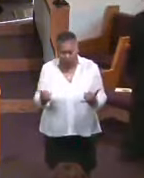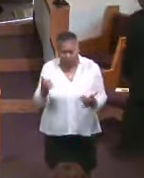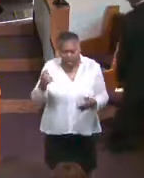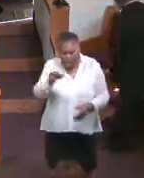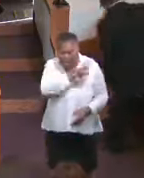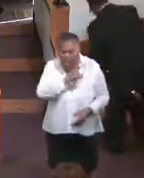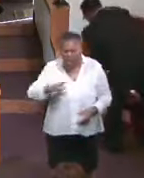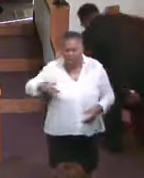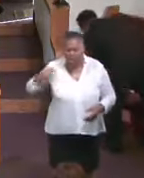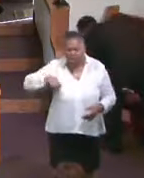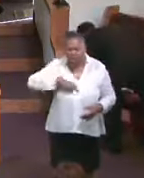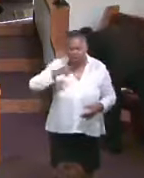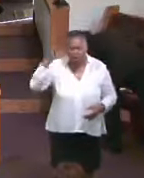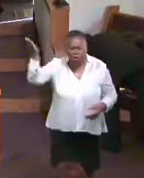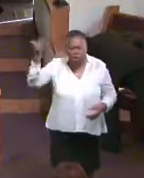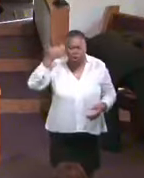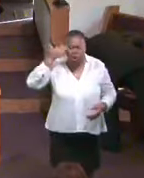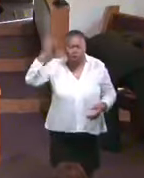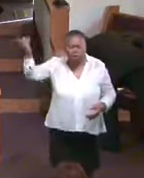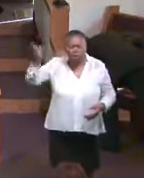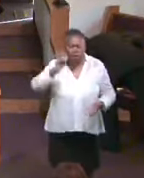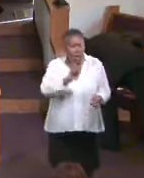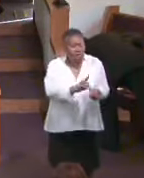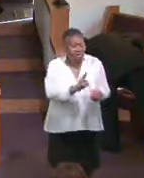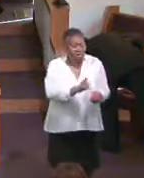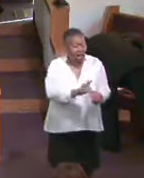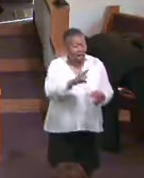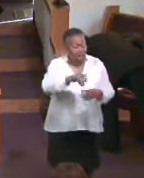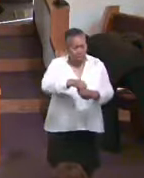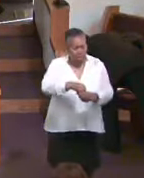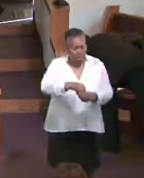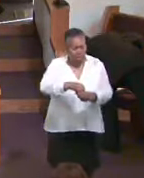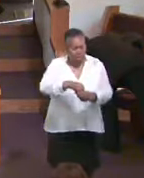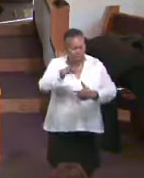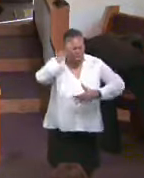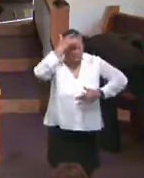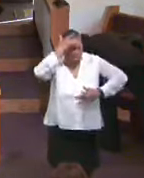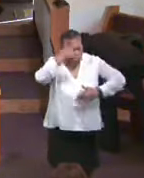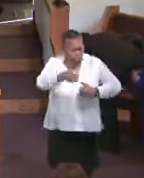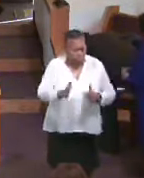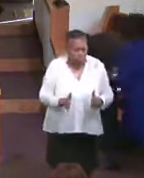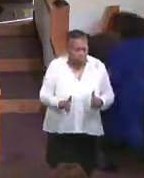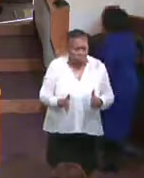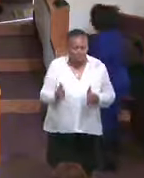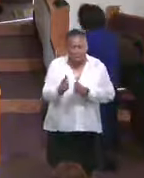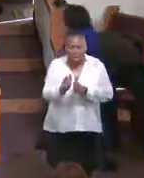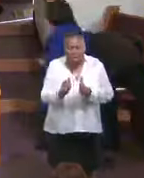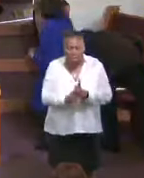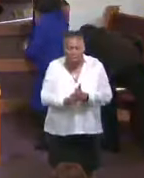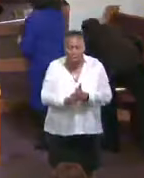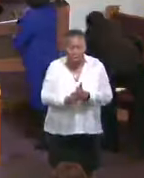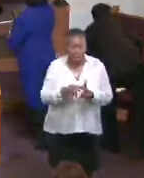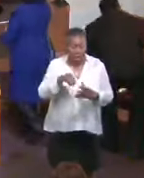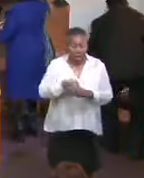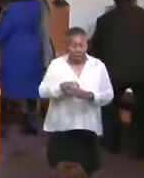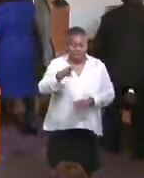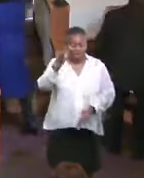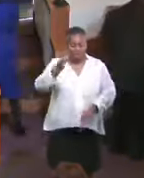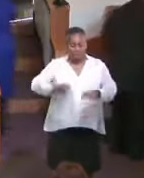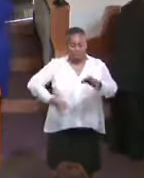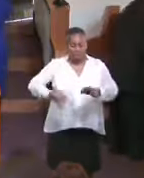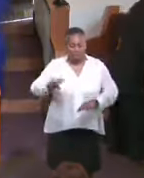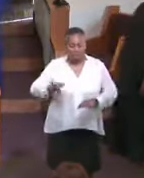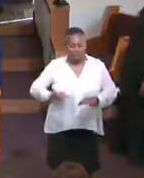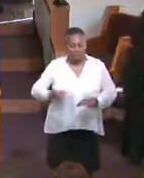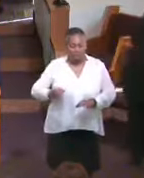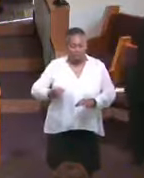Lord, we know you to be a doctor in a sick room. We know you to be a lawyer in a courtroom. We know